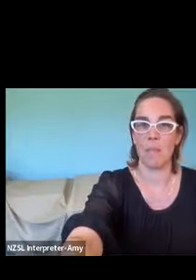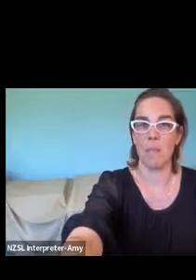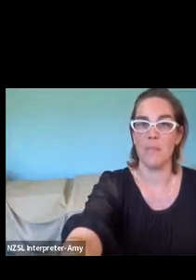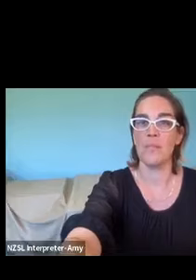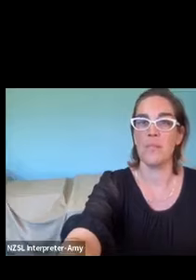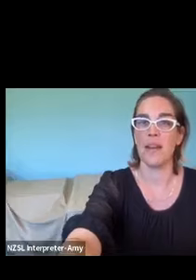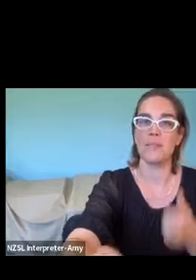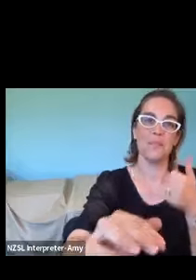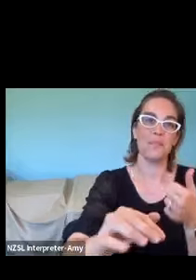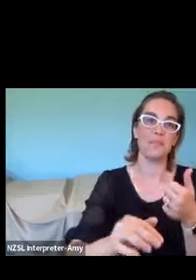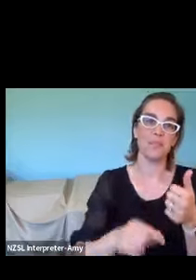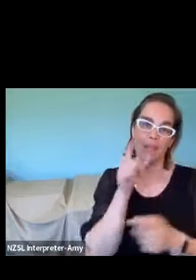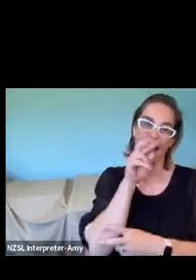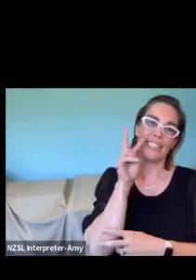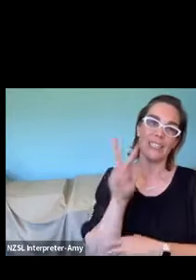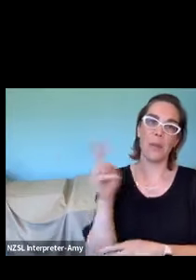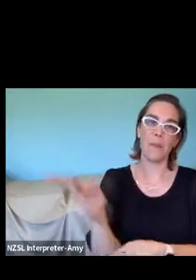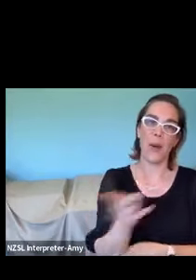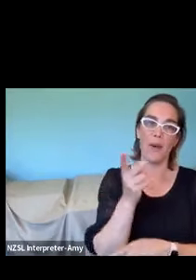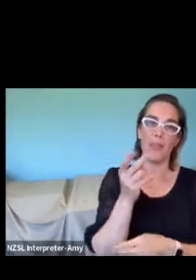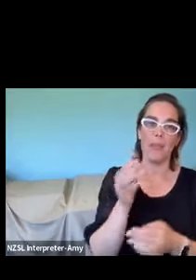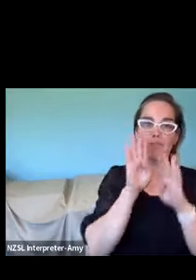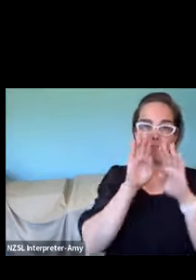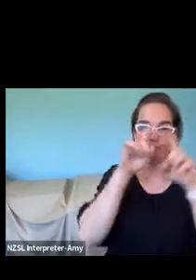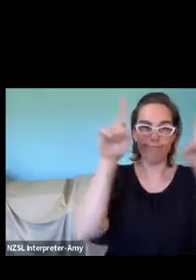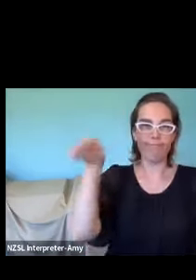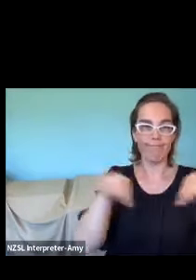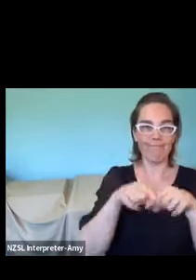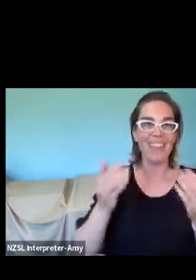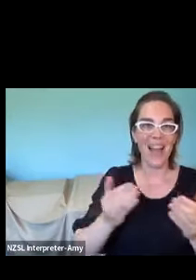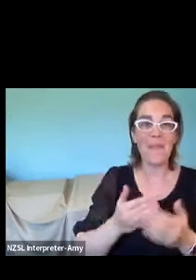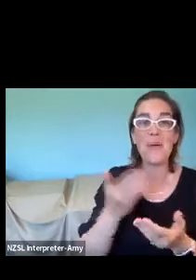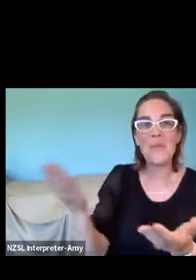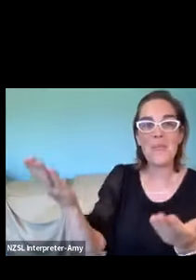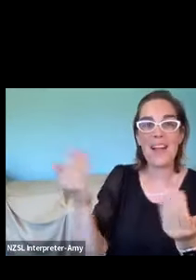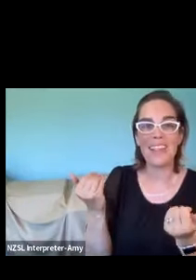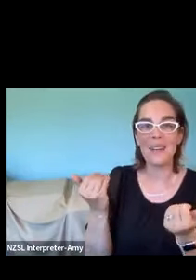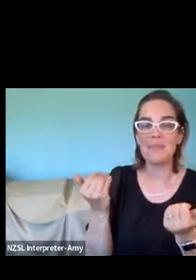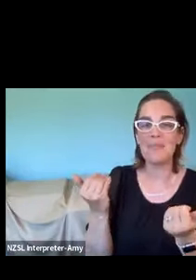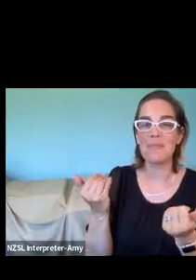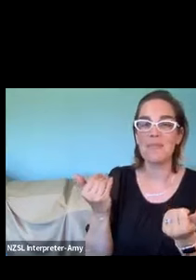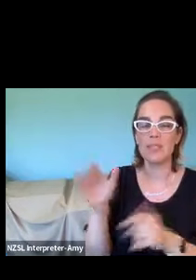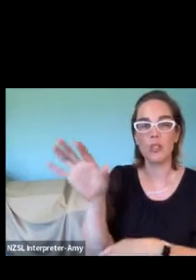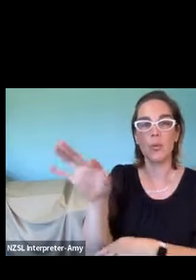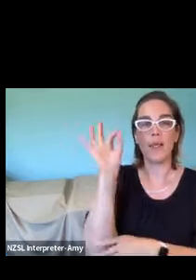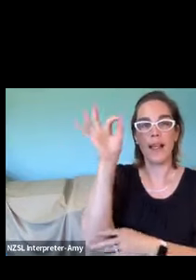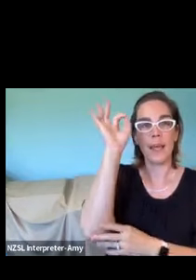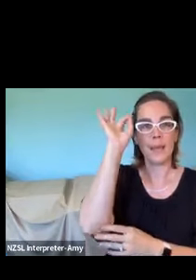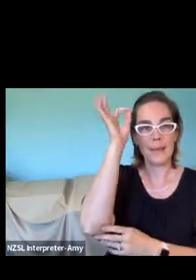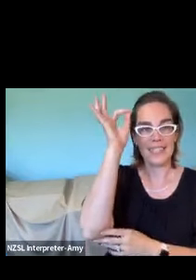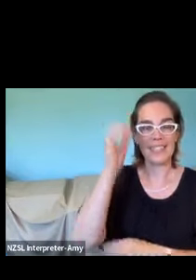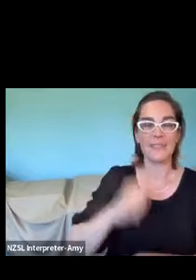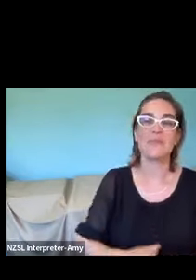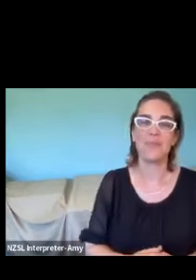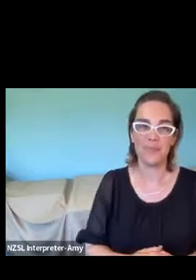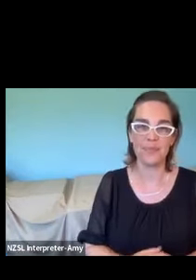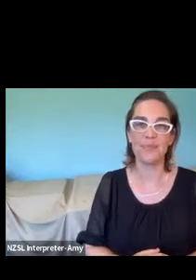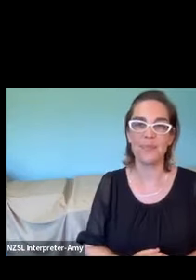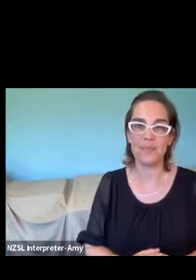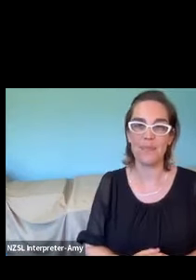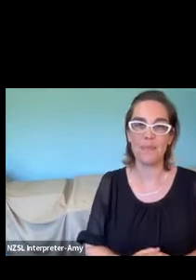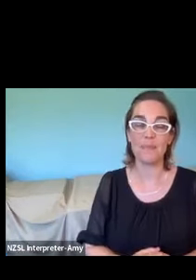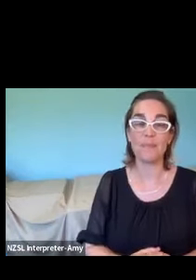There we go. We can see you both on screen now. Welcome to the Select Committee.